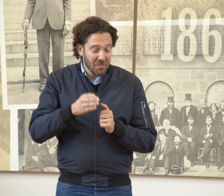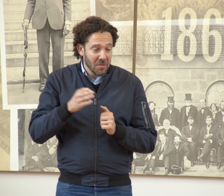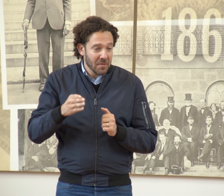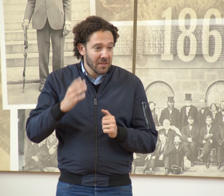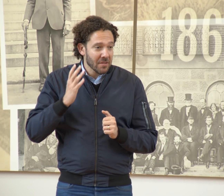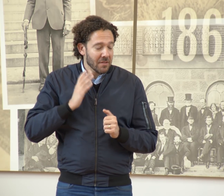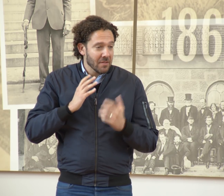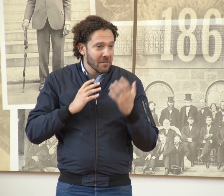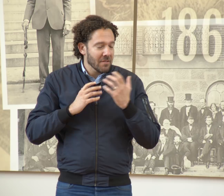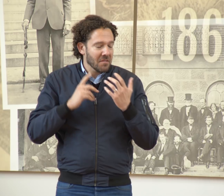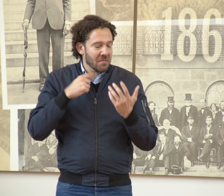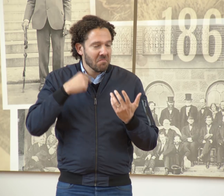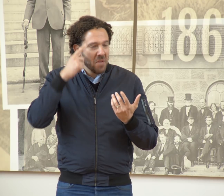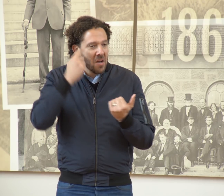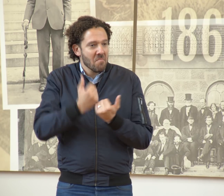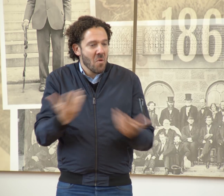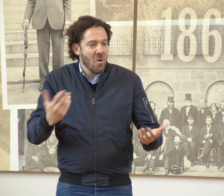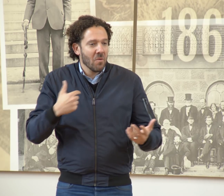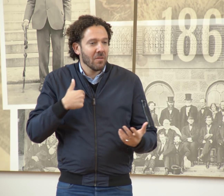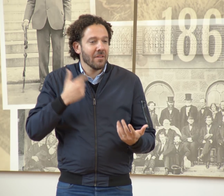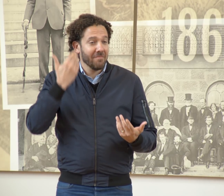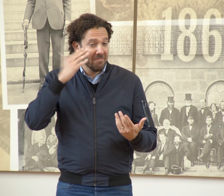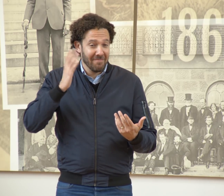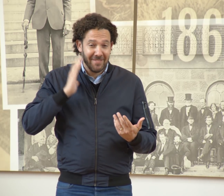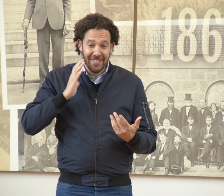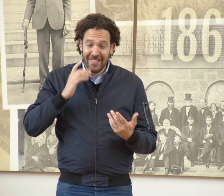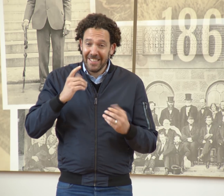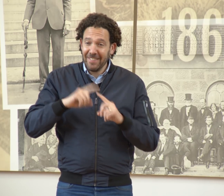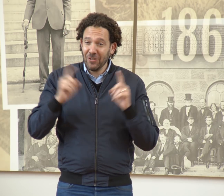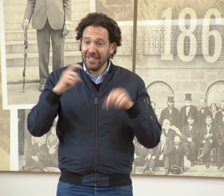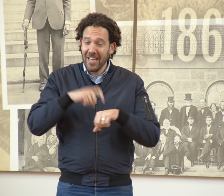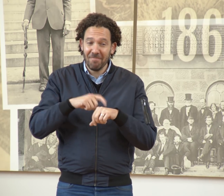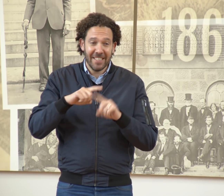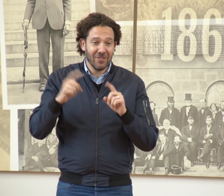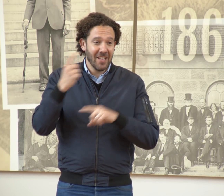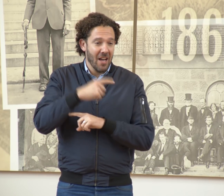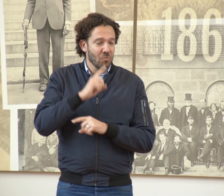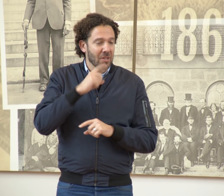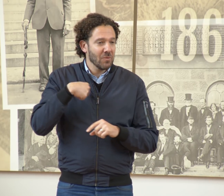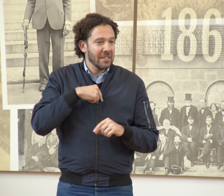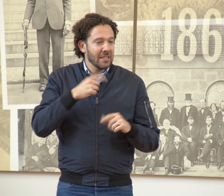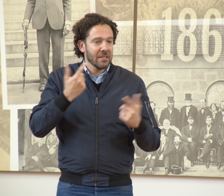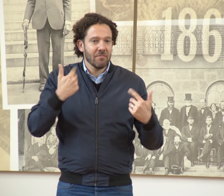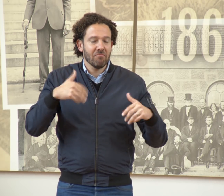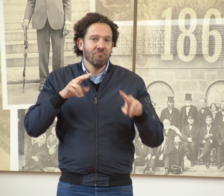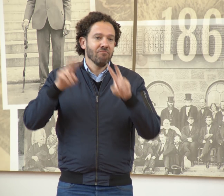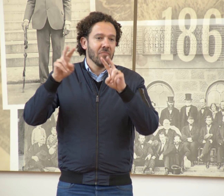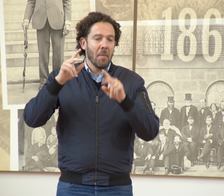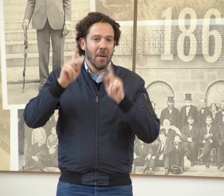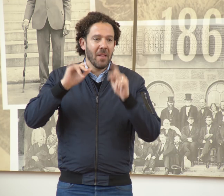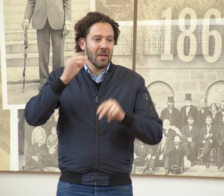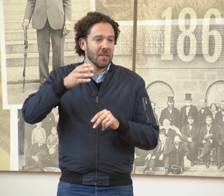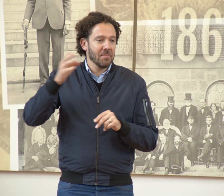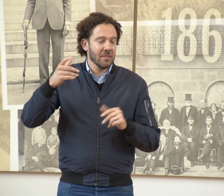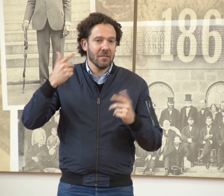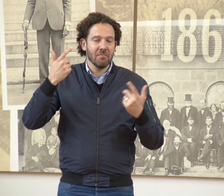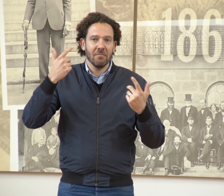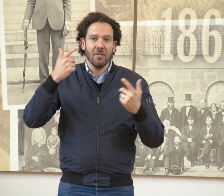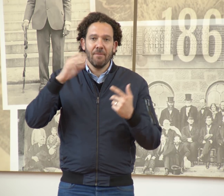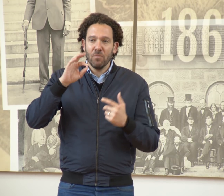thought, are you truly friends with Bernard Bragg? I was mind blown. It was a different time and a